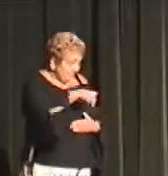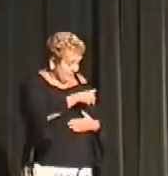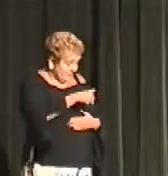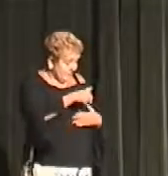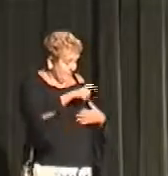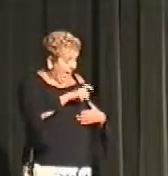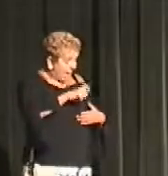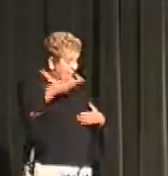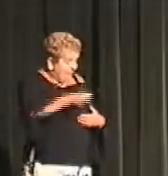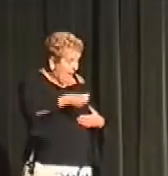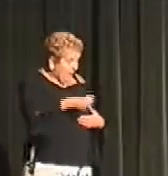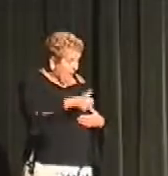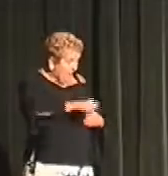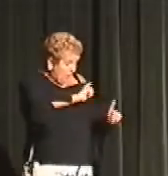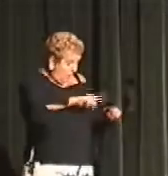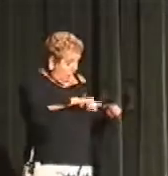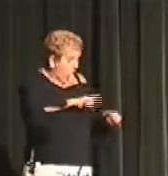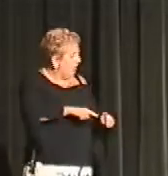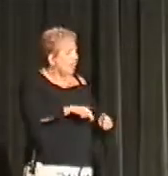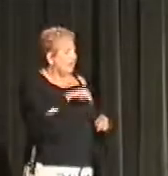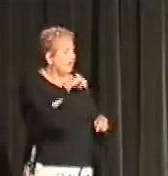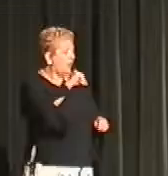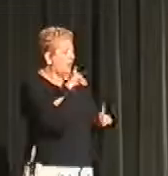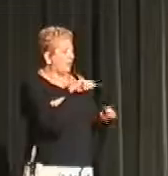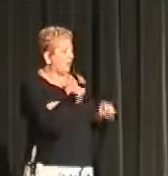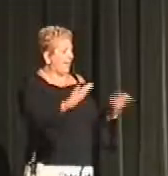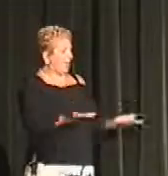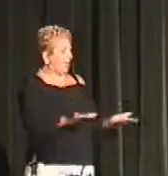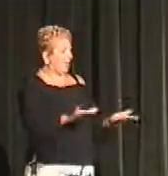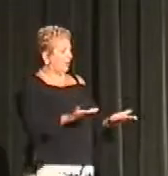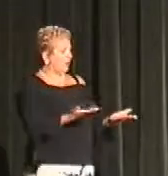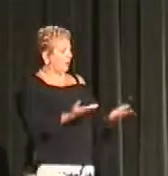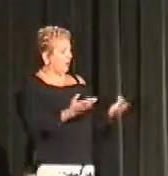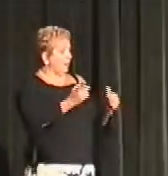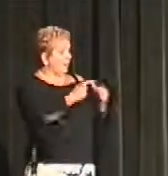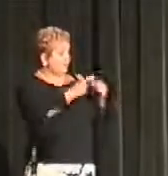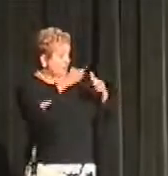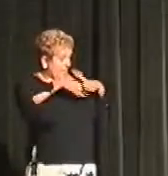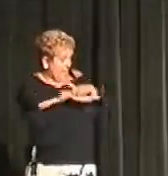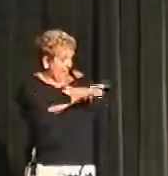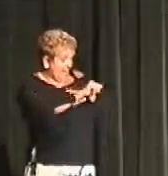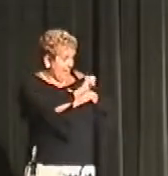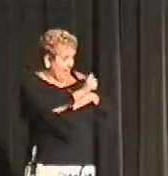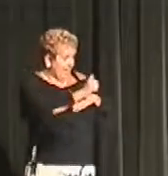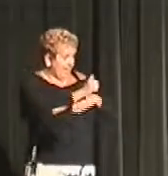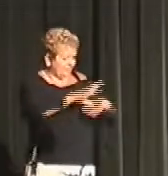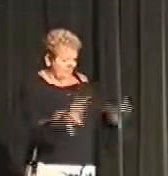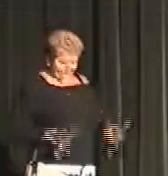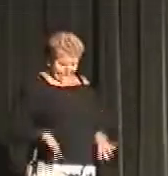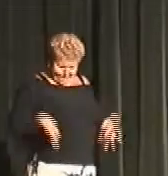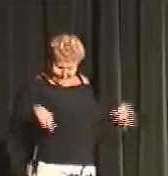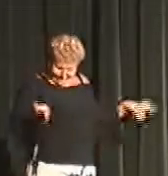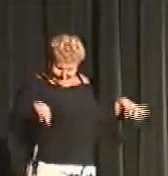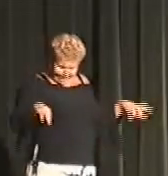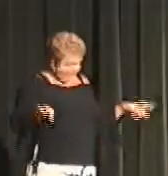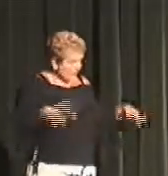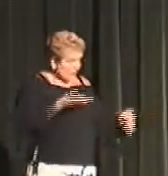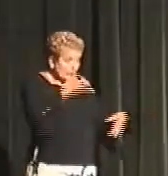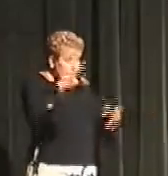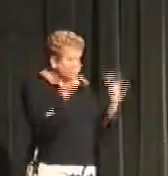here. When I came through the doors of Alcoholics Anonymous, I didn't have any money, and I was well over 10 years sober in the program of Alcoholics